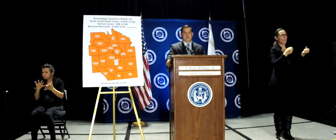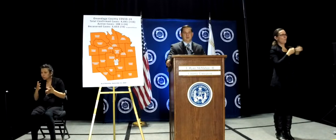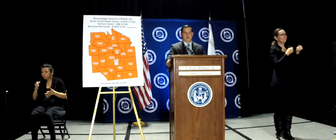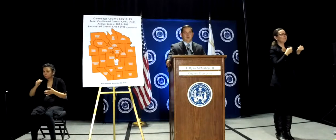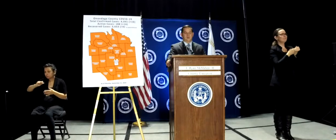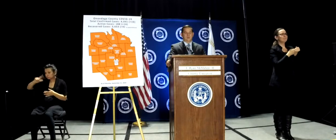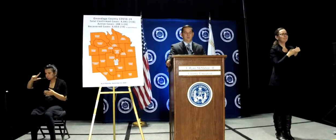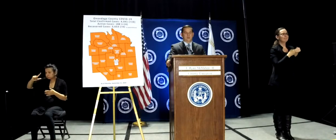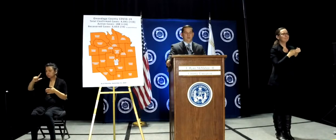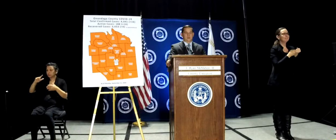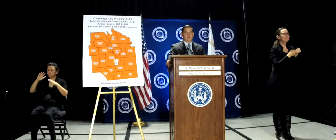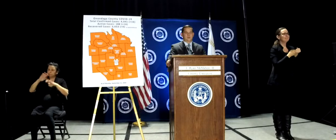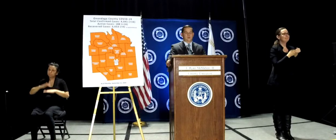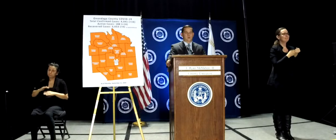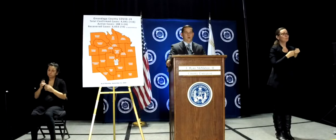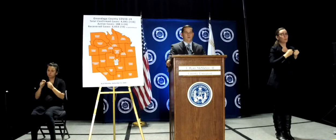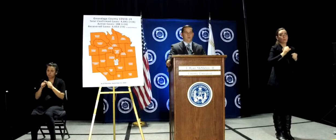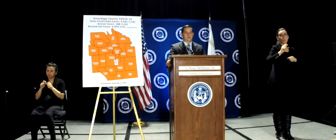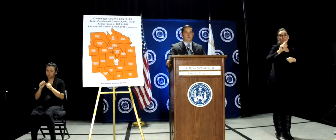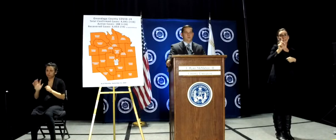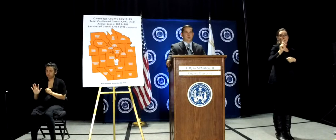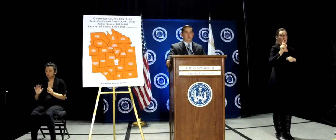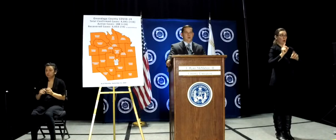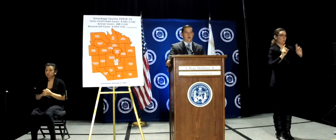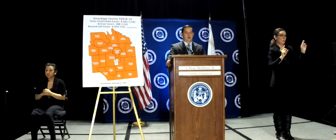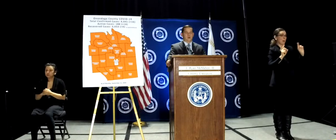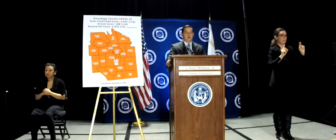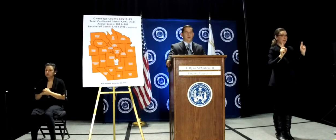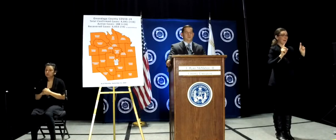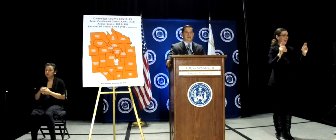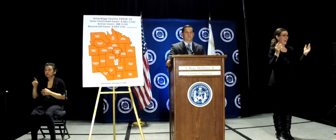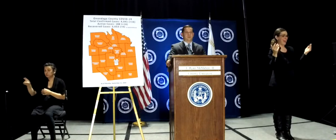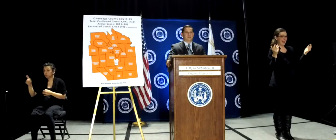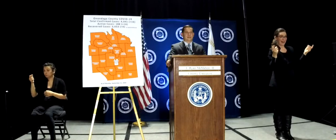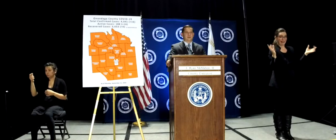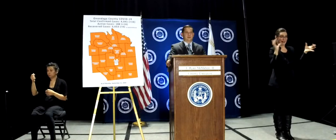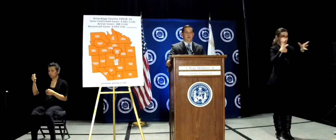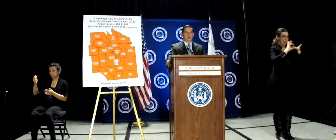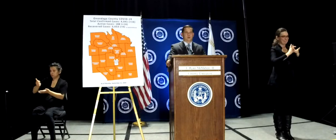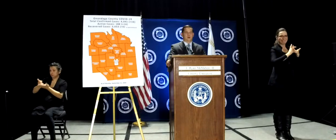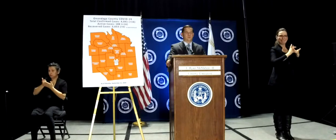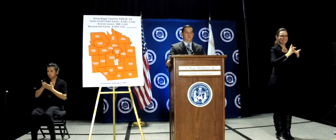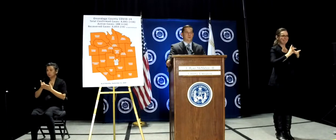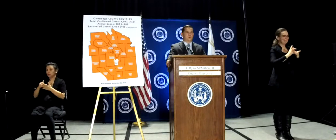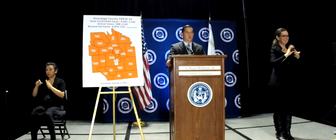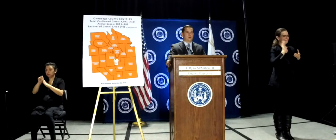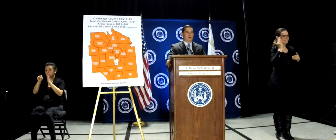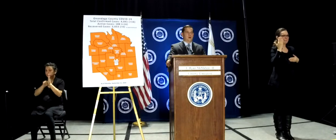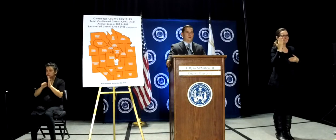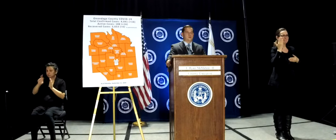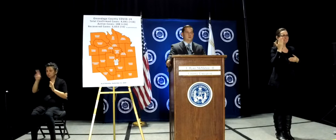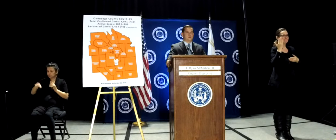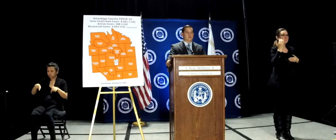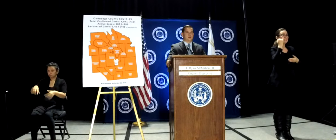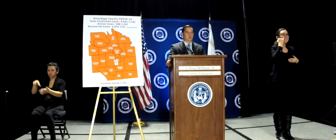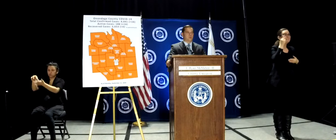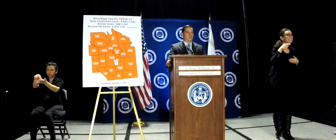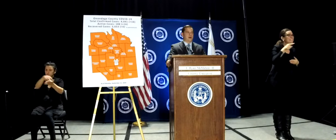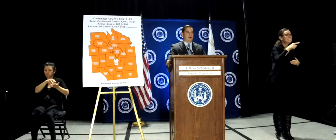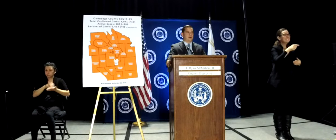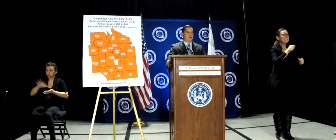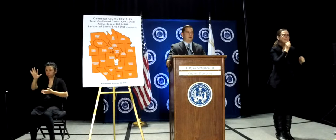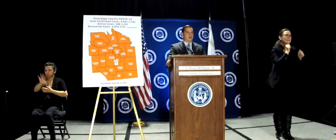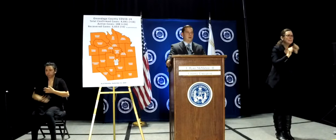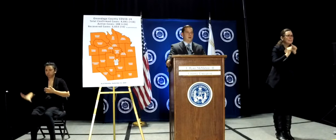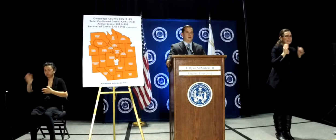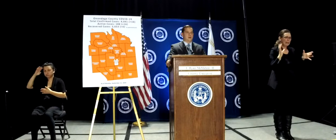process, including state and local governments, which could help stop the bleeding here when it comes to the services that we